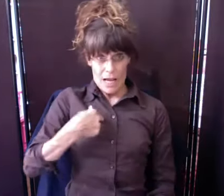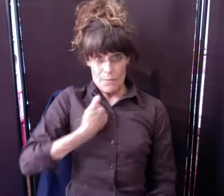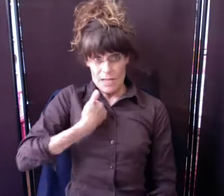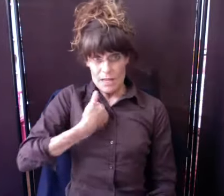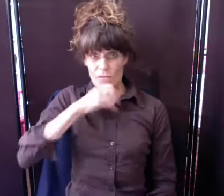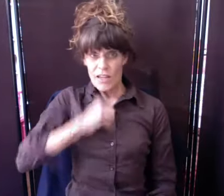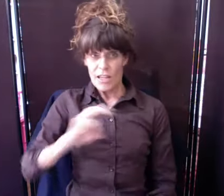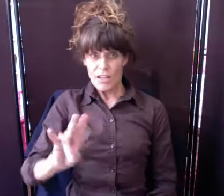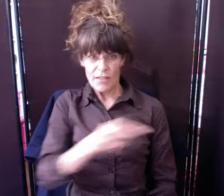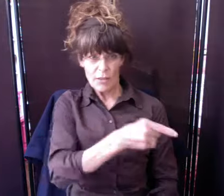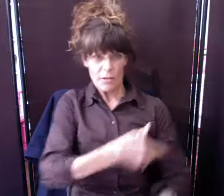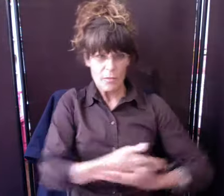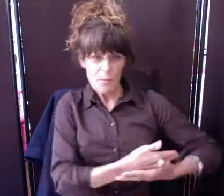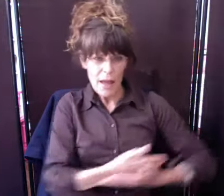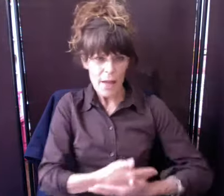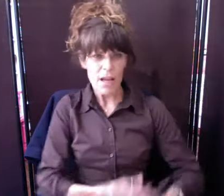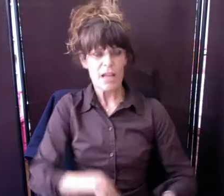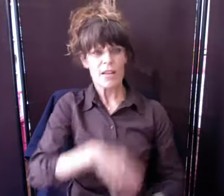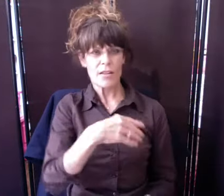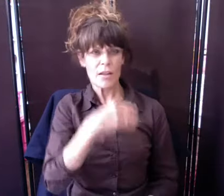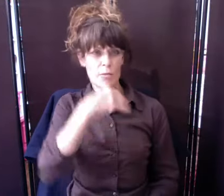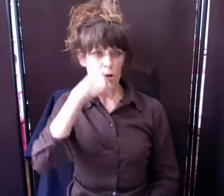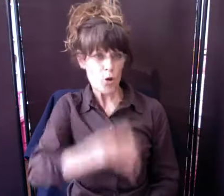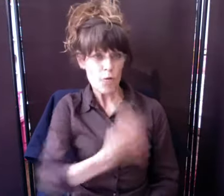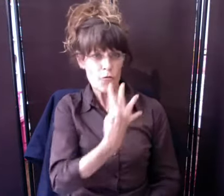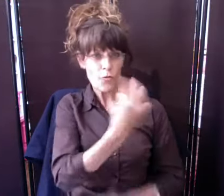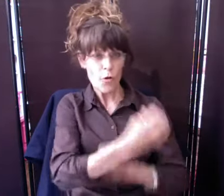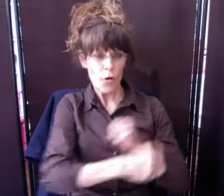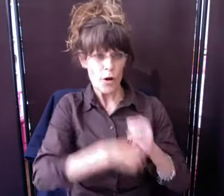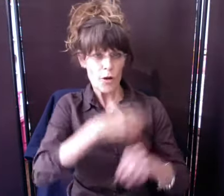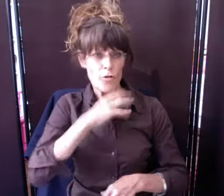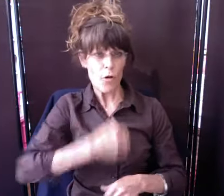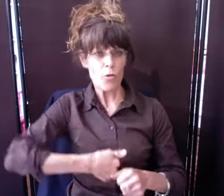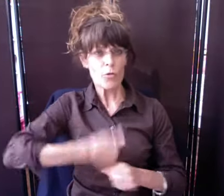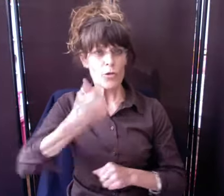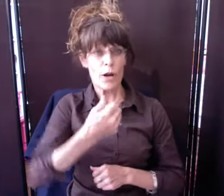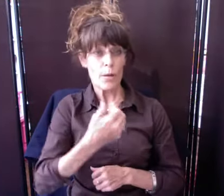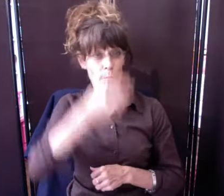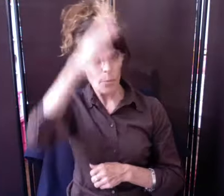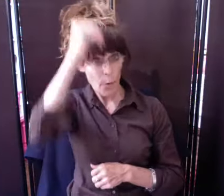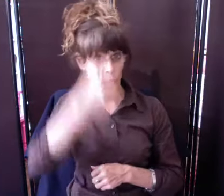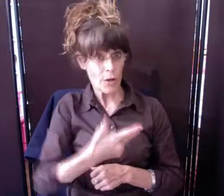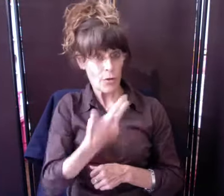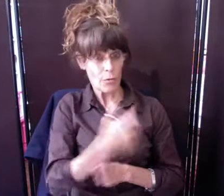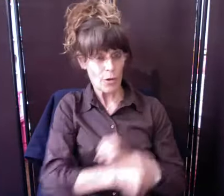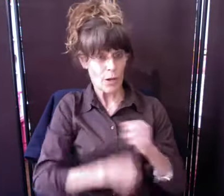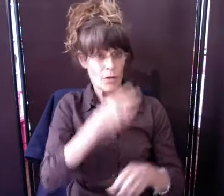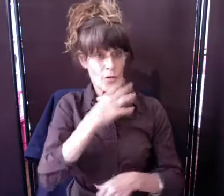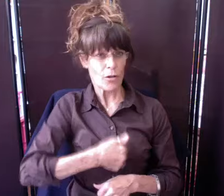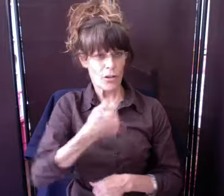girl that was 4 years older than me and a boy that was 3 years older than me. And their parents also had accents, and all the kids had